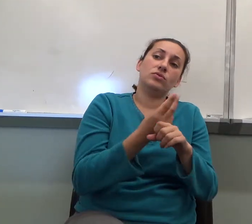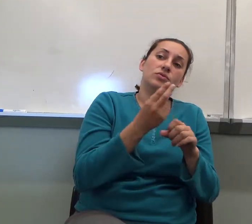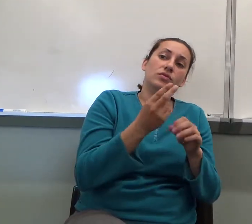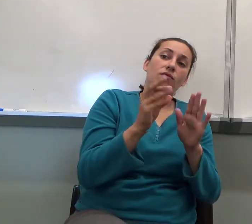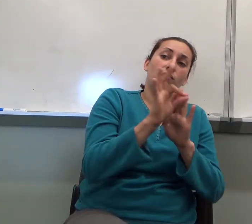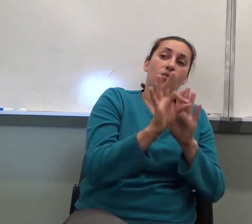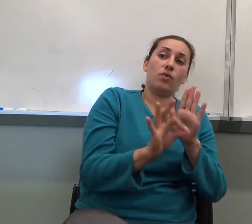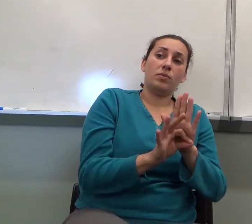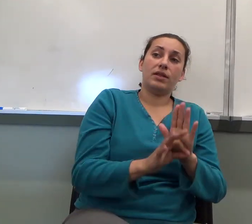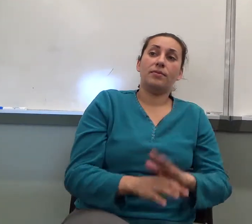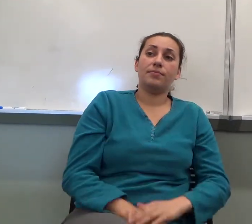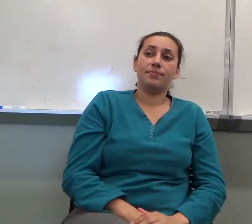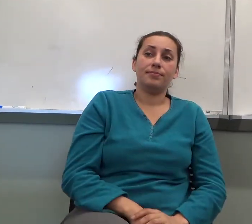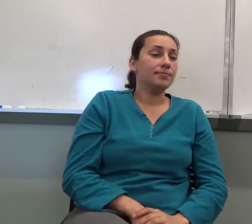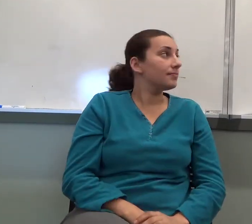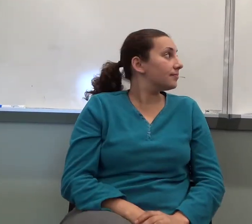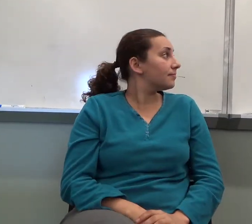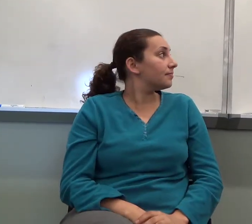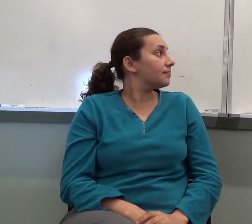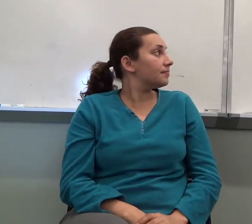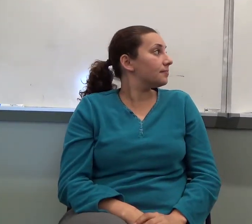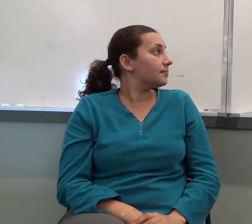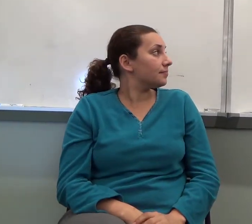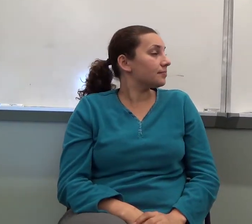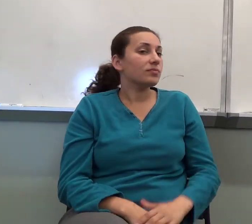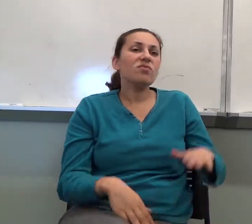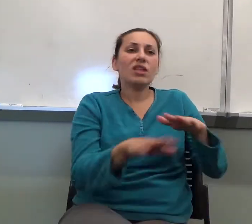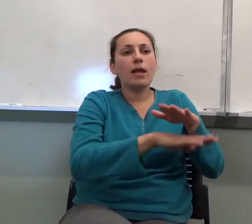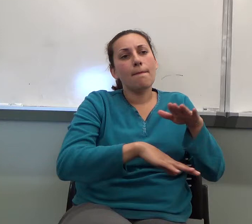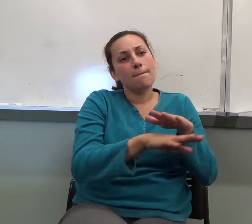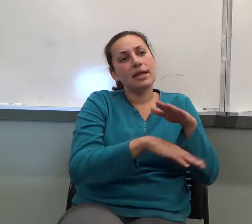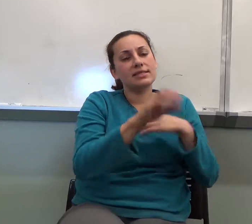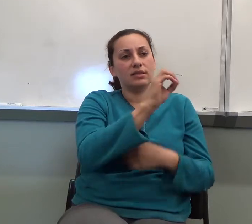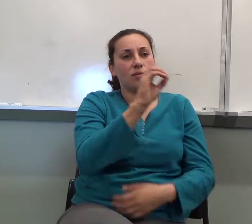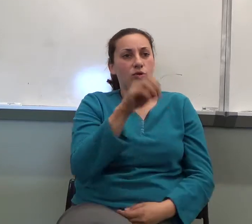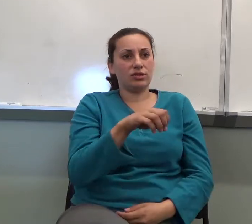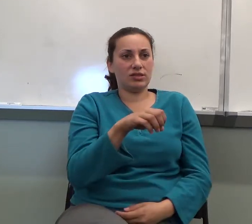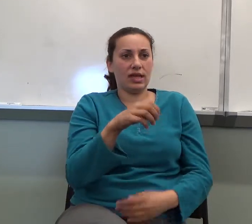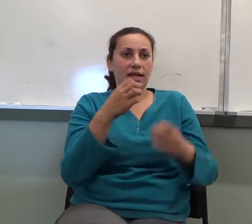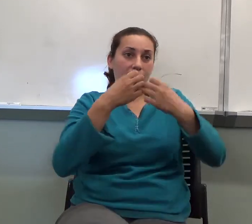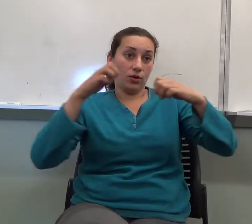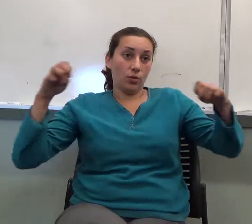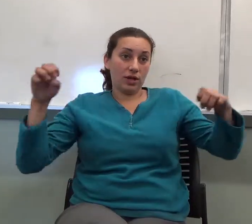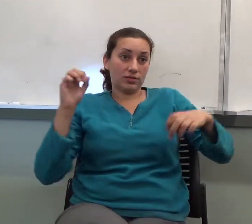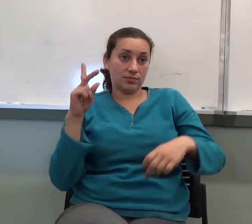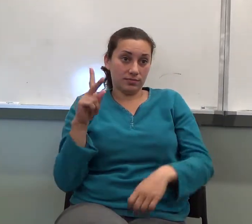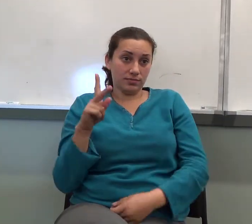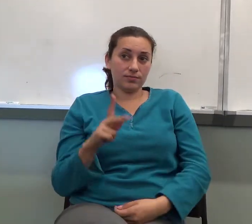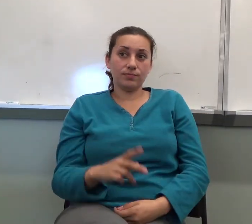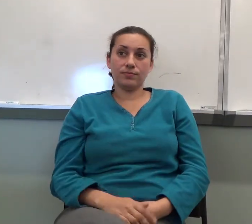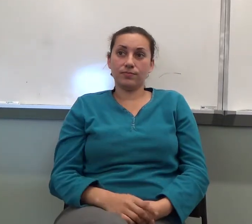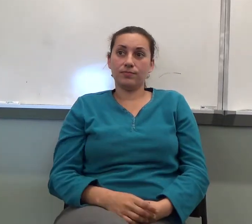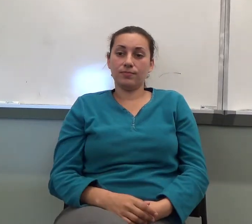Okay, so let's simply do some basic percent equations and then go into the usage of